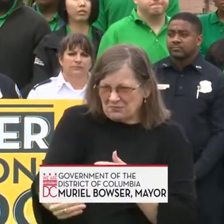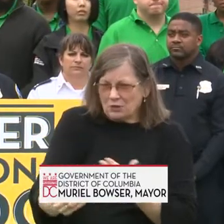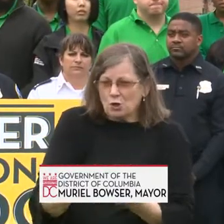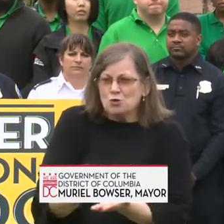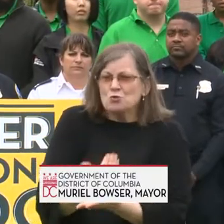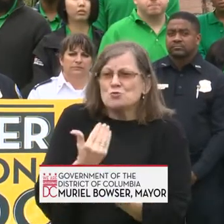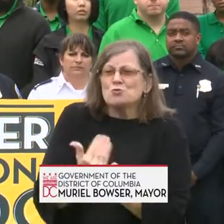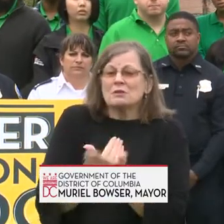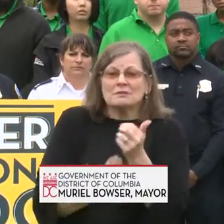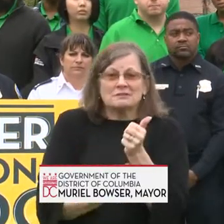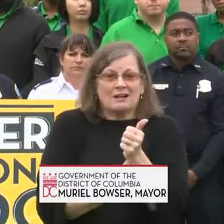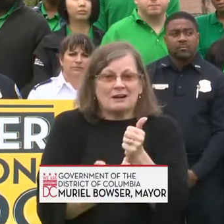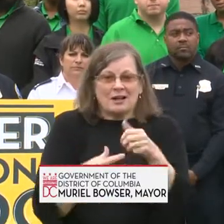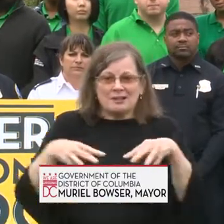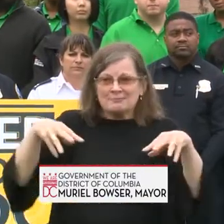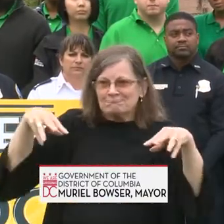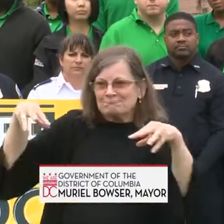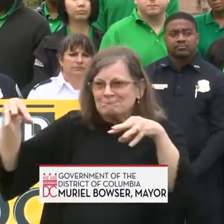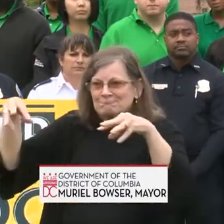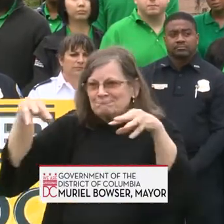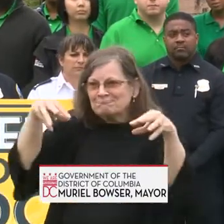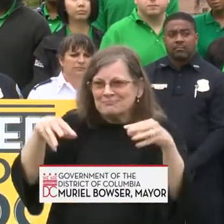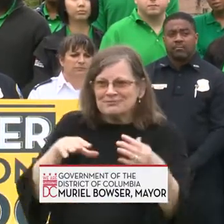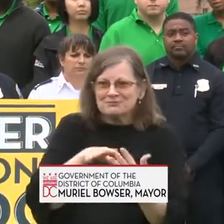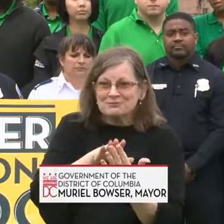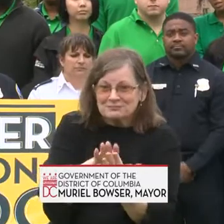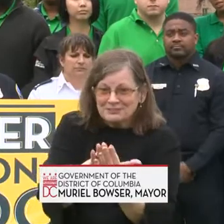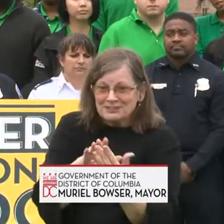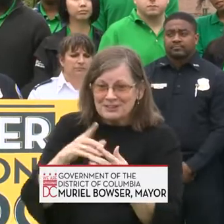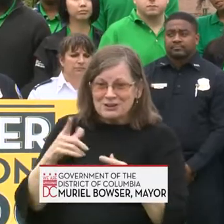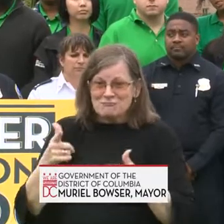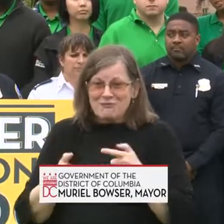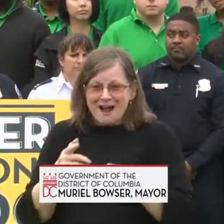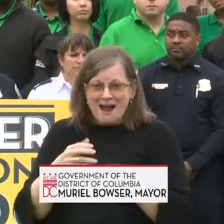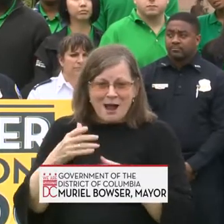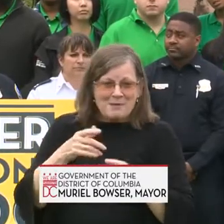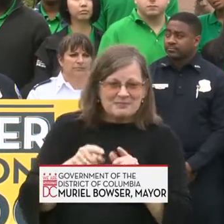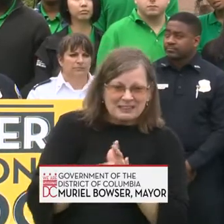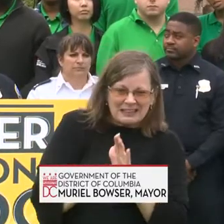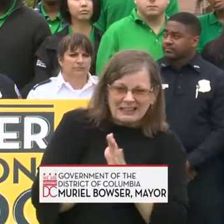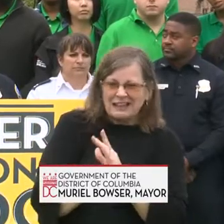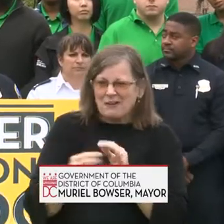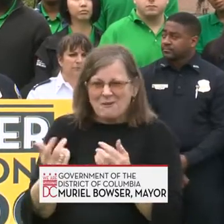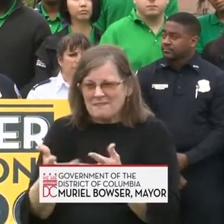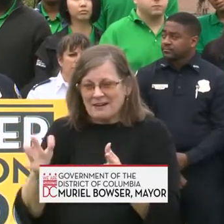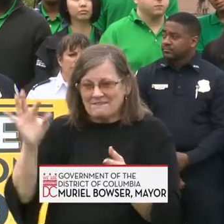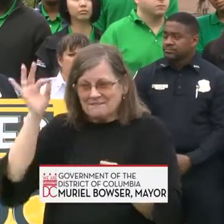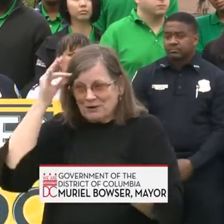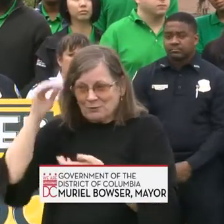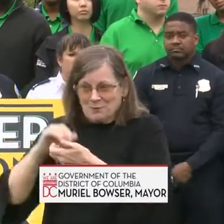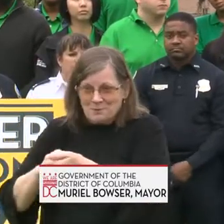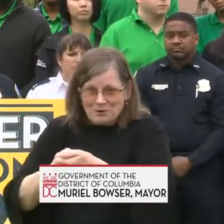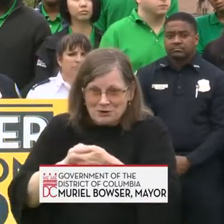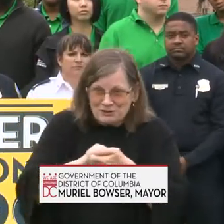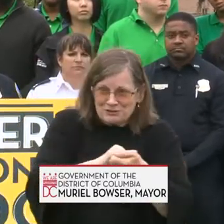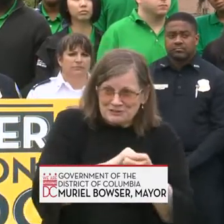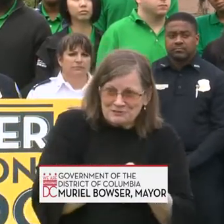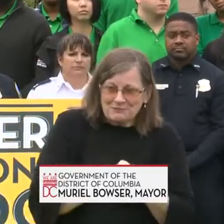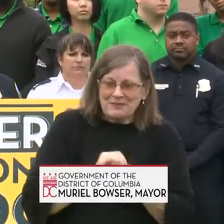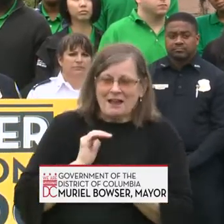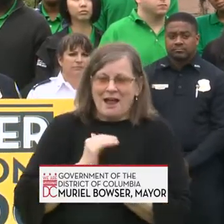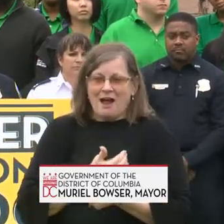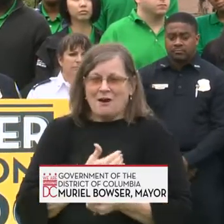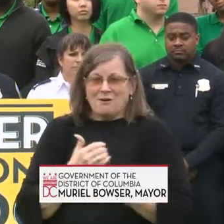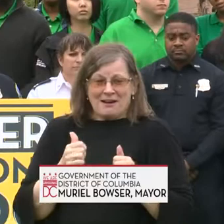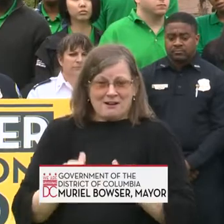combat crime while partnering with our other agencies, local and federal, so we can coordinate our efforts. This year